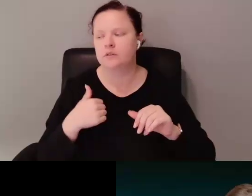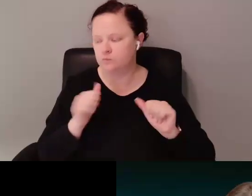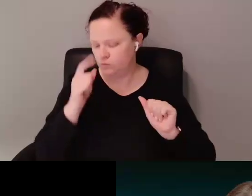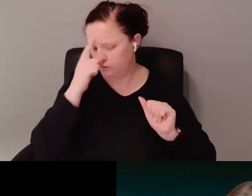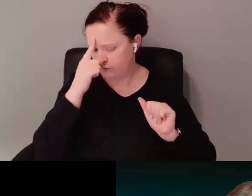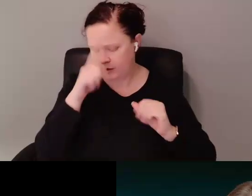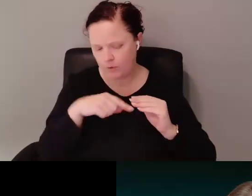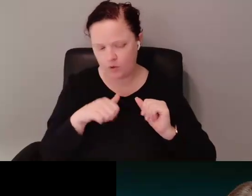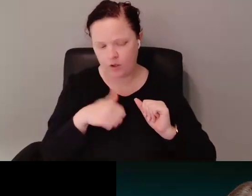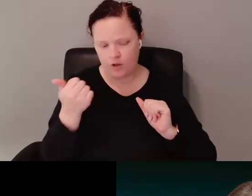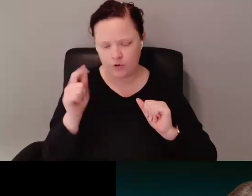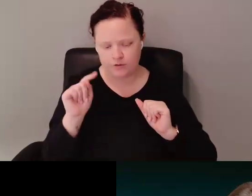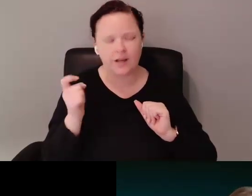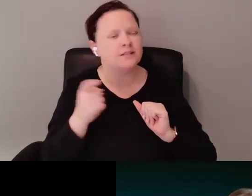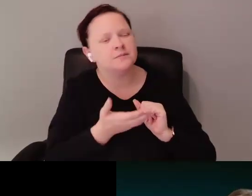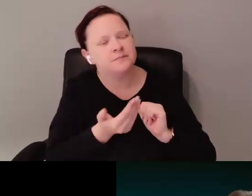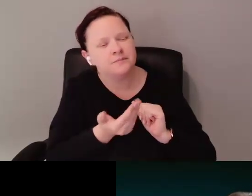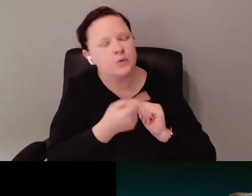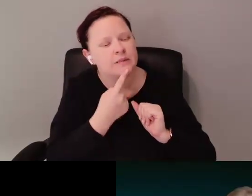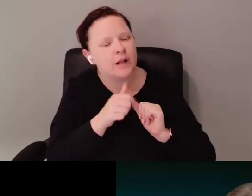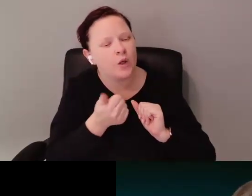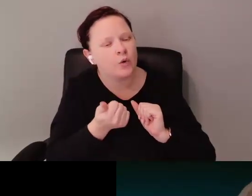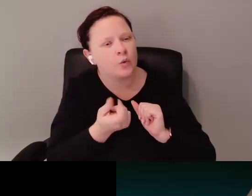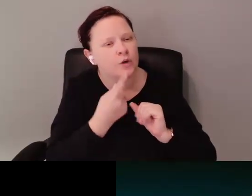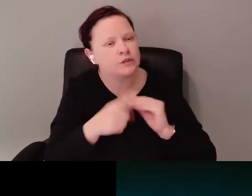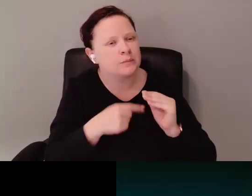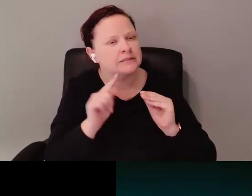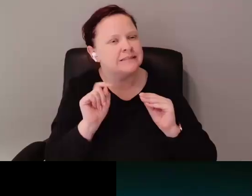the other tax. What was that other tax question, Nikki?